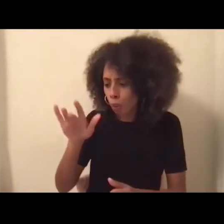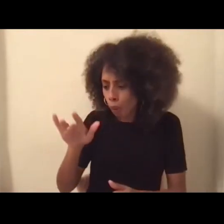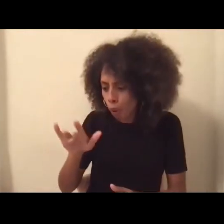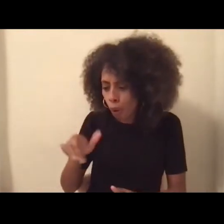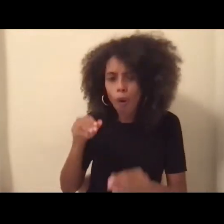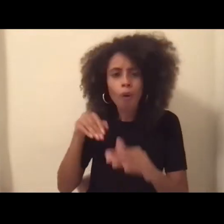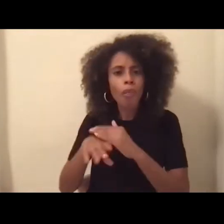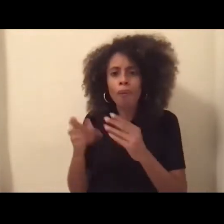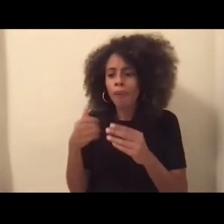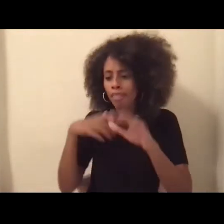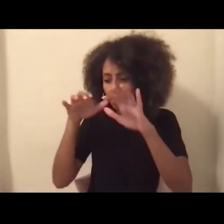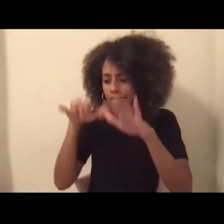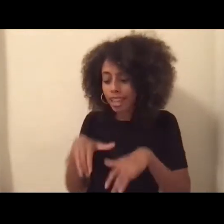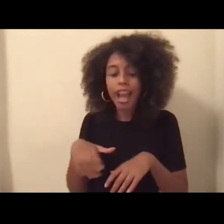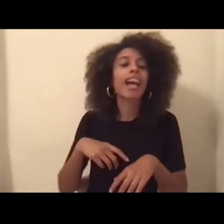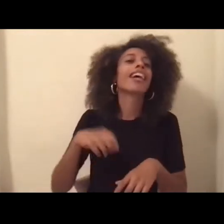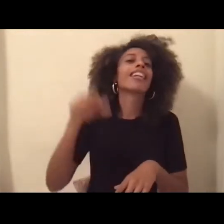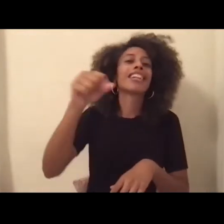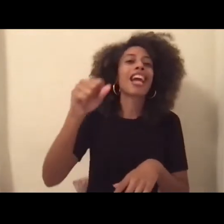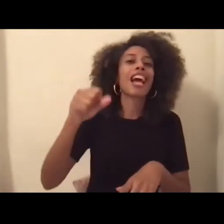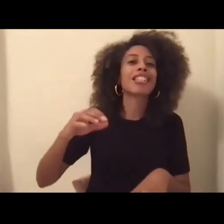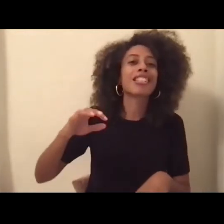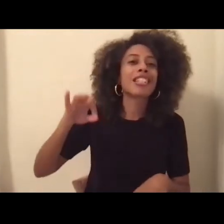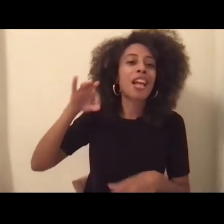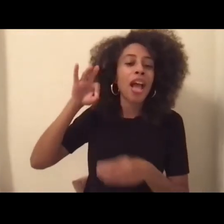chat, and voting rights,